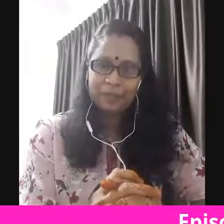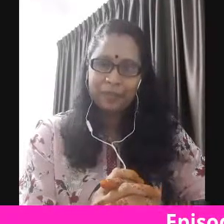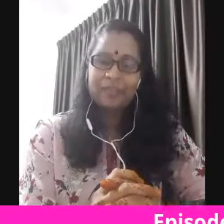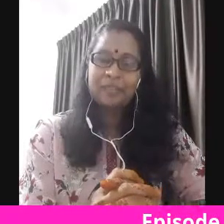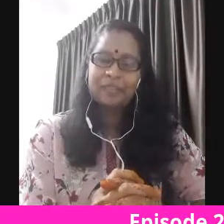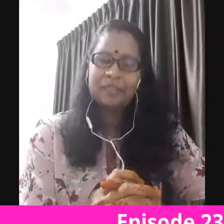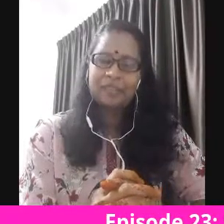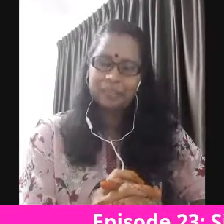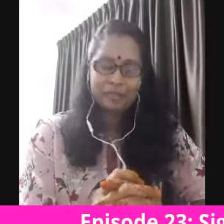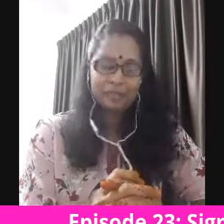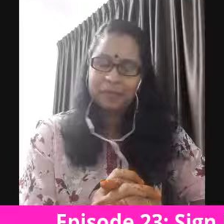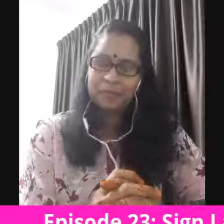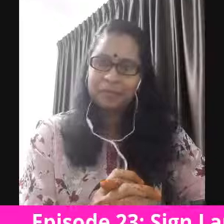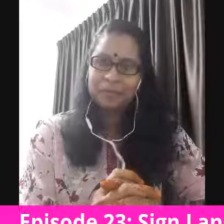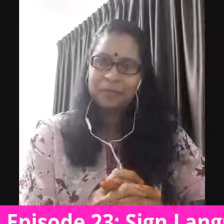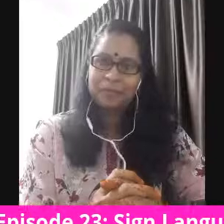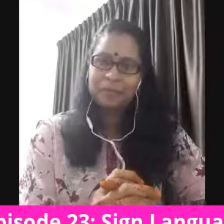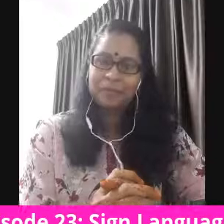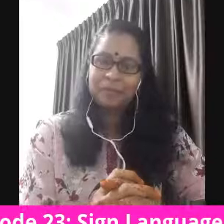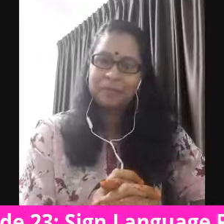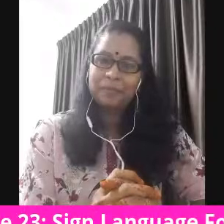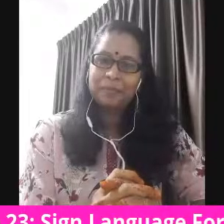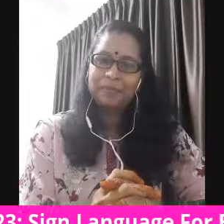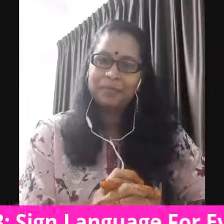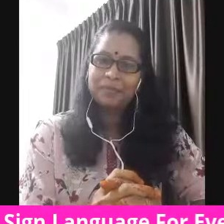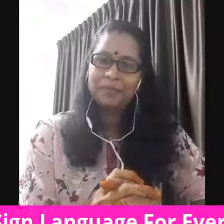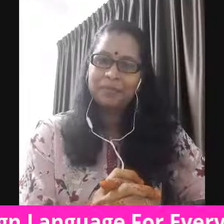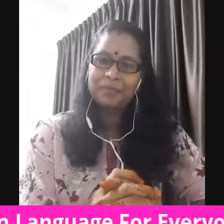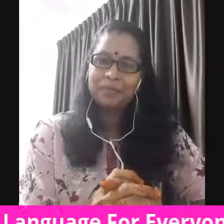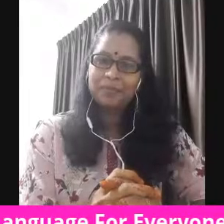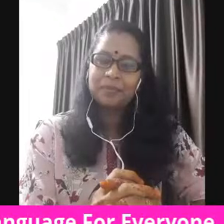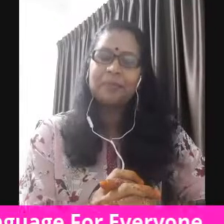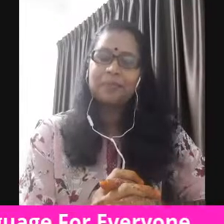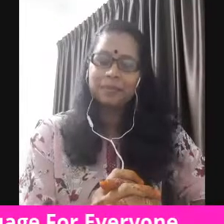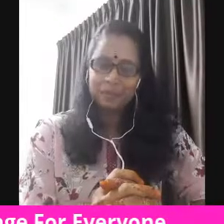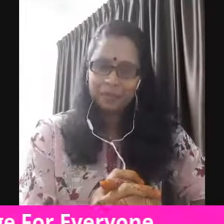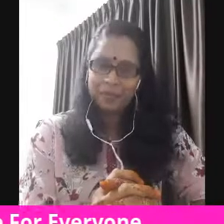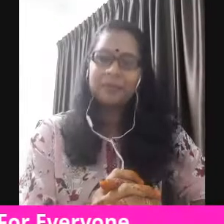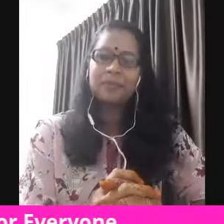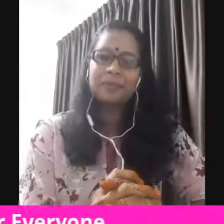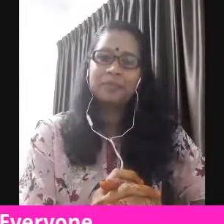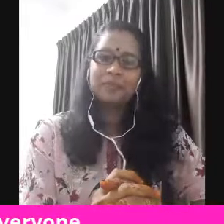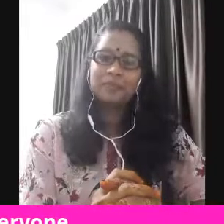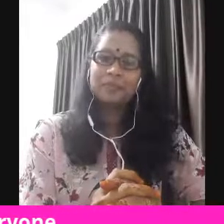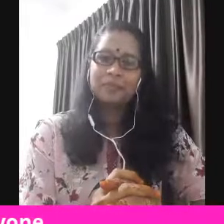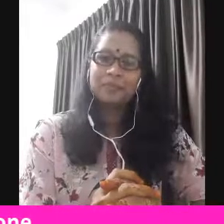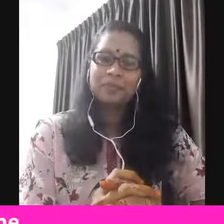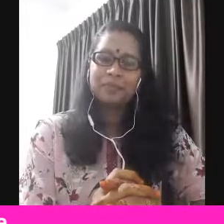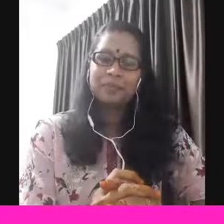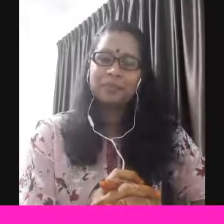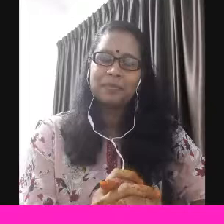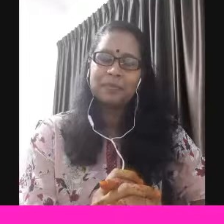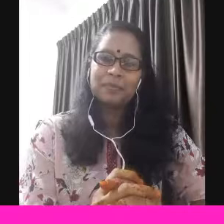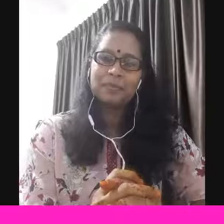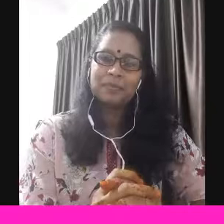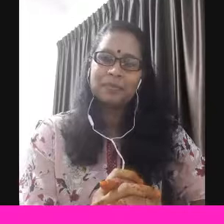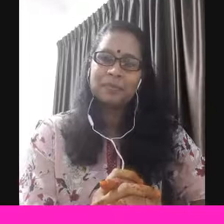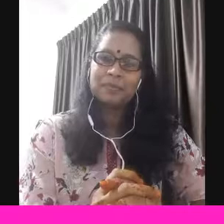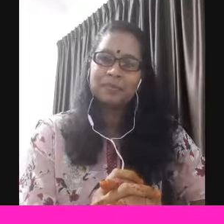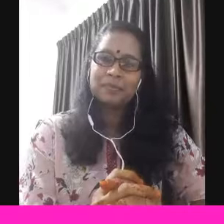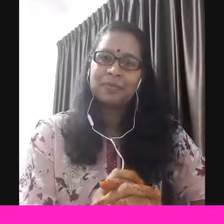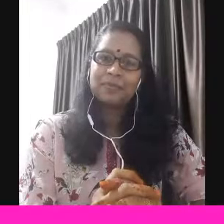school, high school, it's a school with a special Mm-hmm. education class. There's a special education class, and I have a